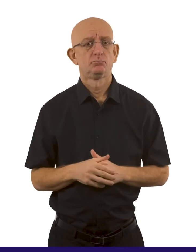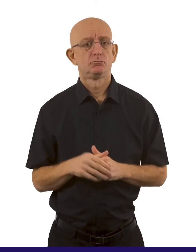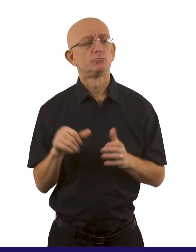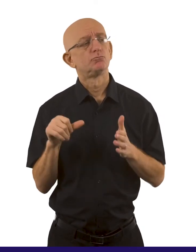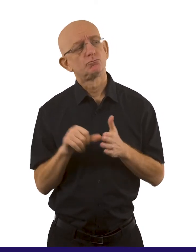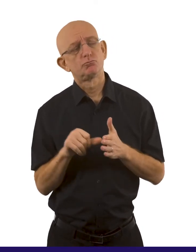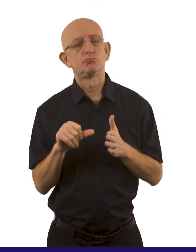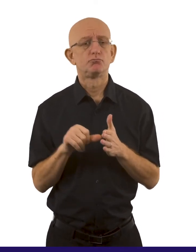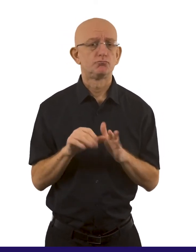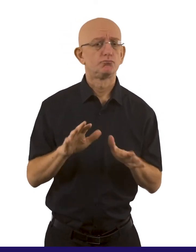quite difficult,